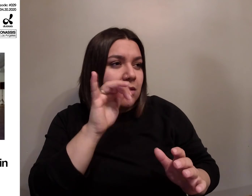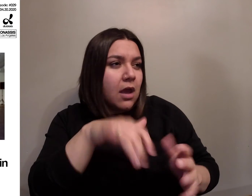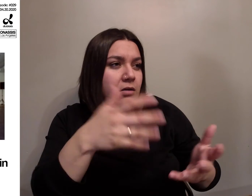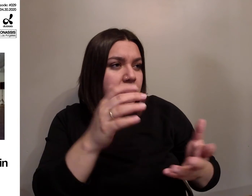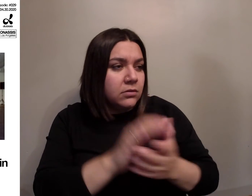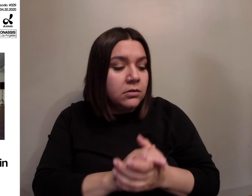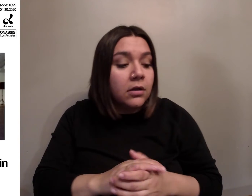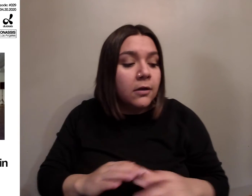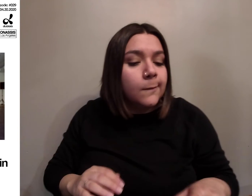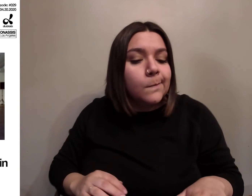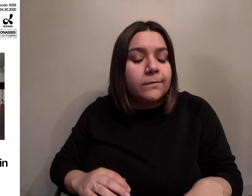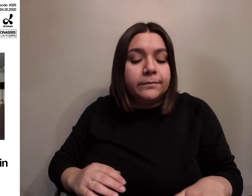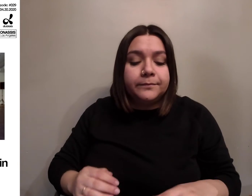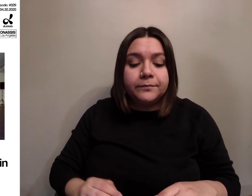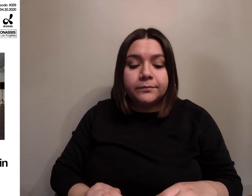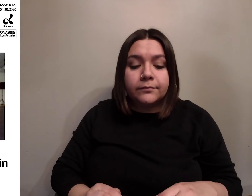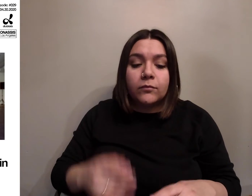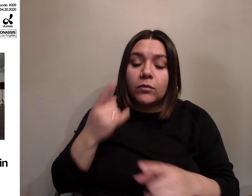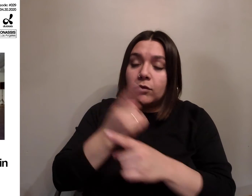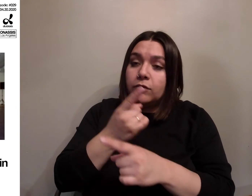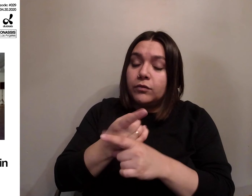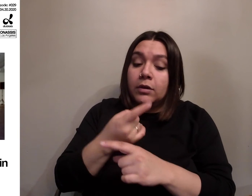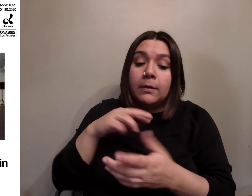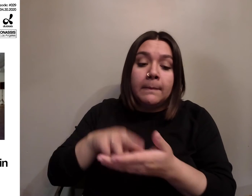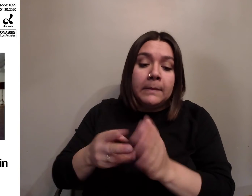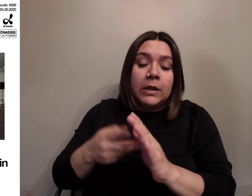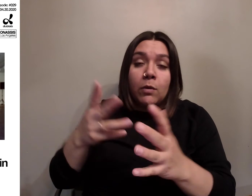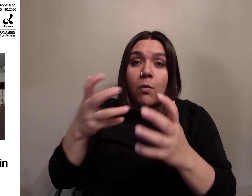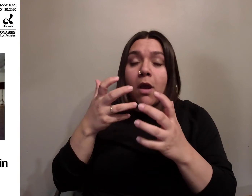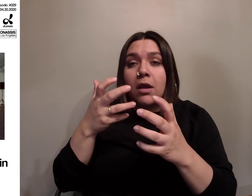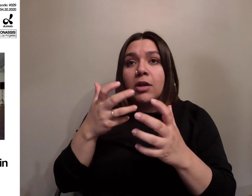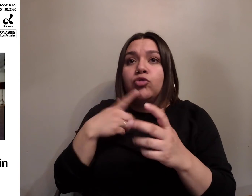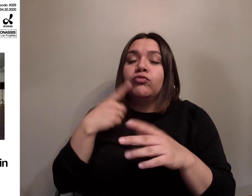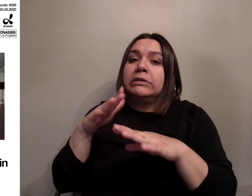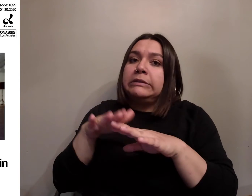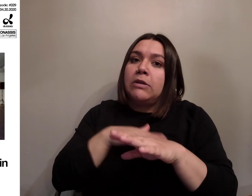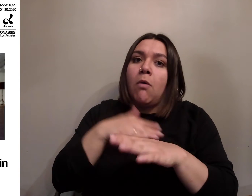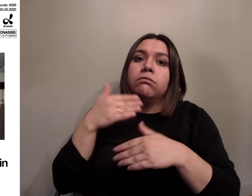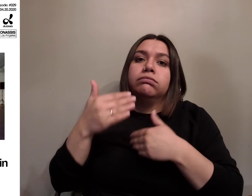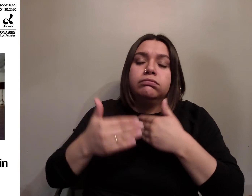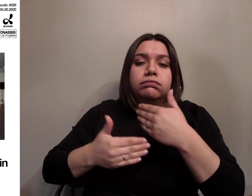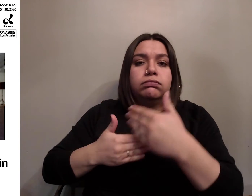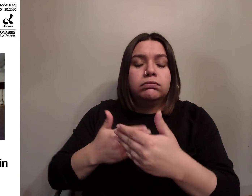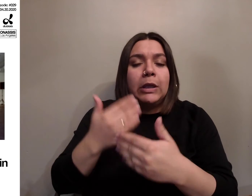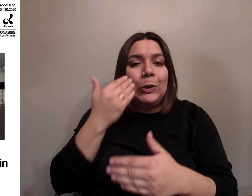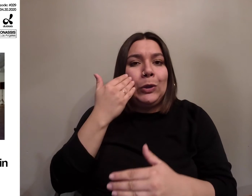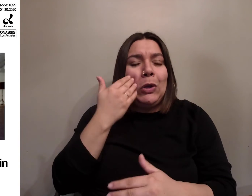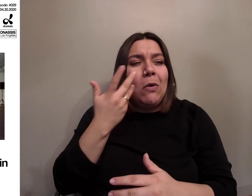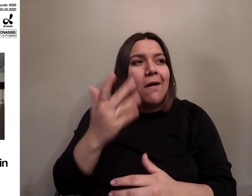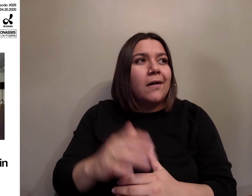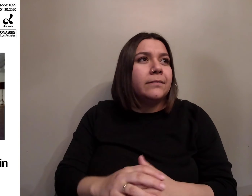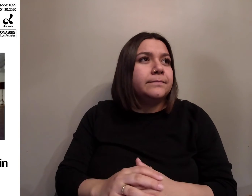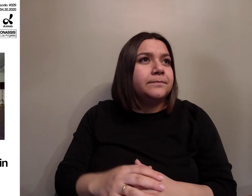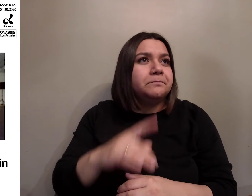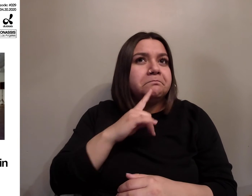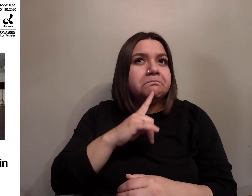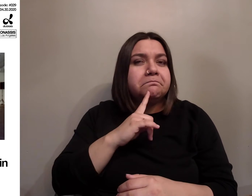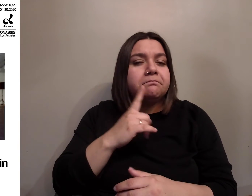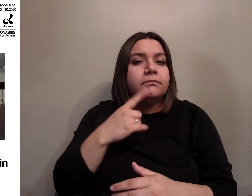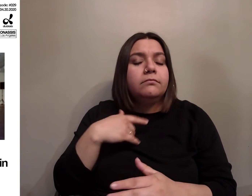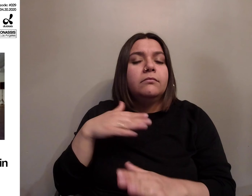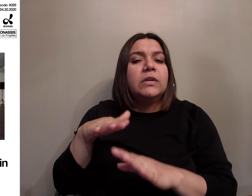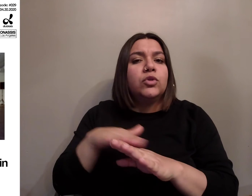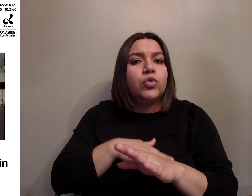sure that we really centered care and that we were not growing in a way that like